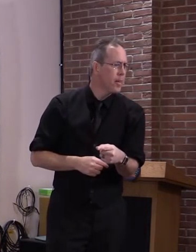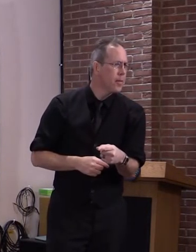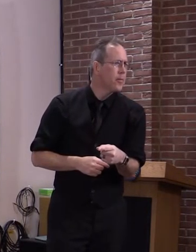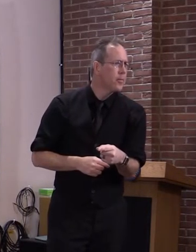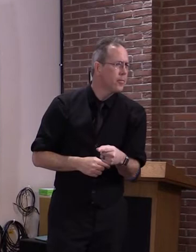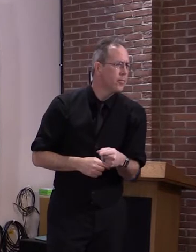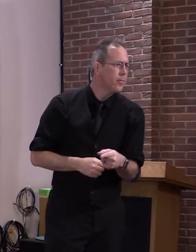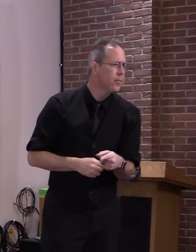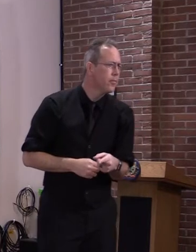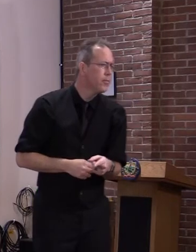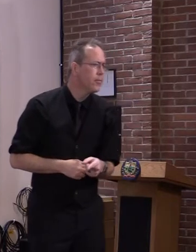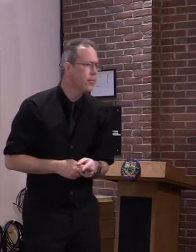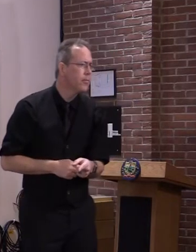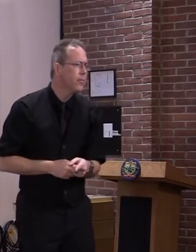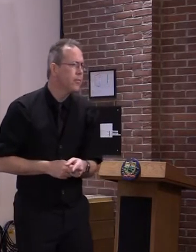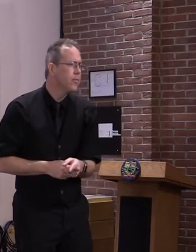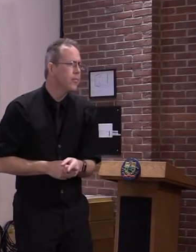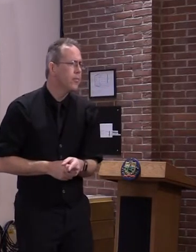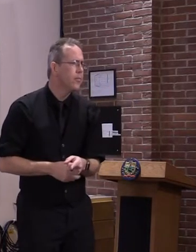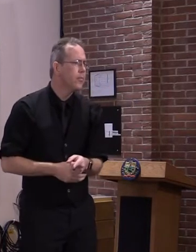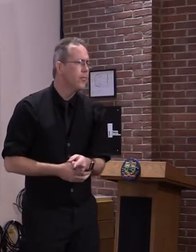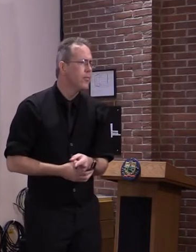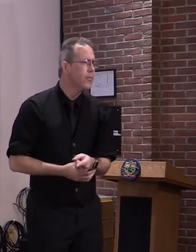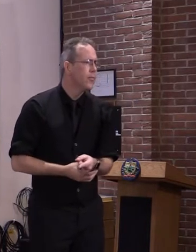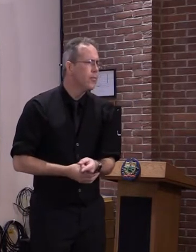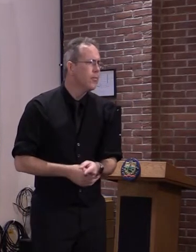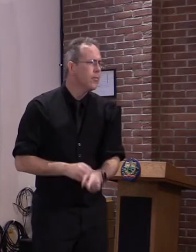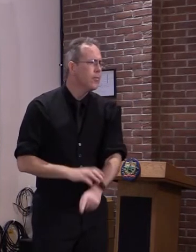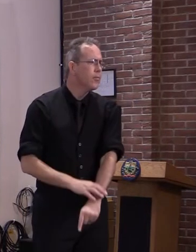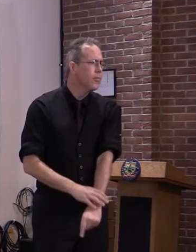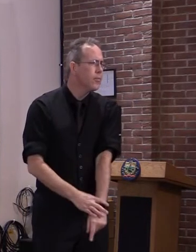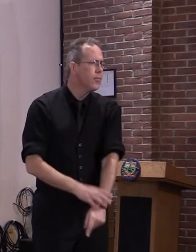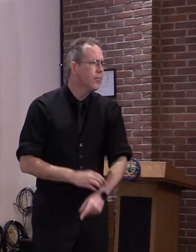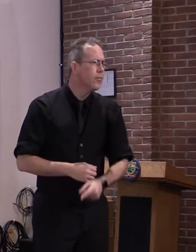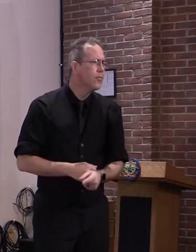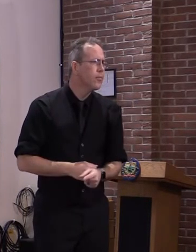in government different from